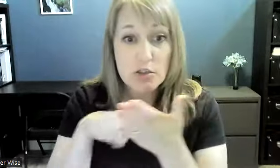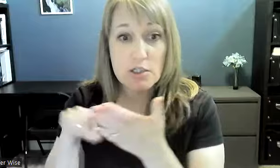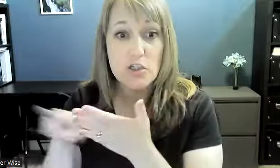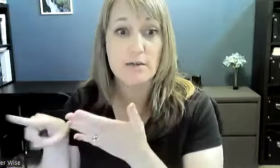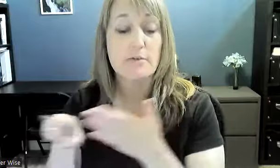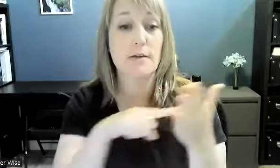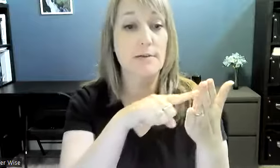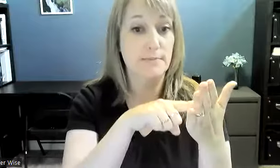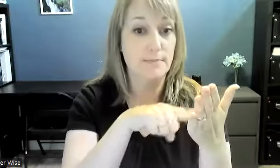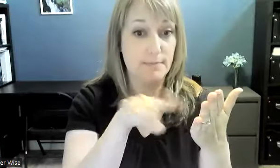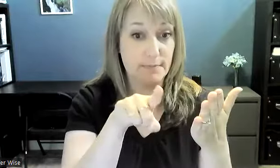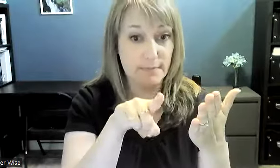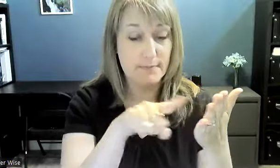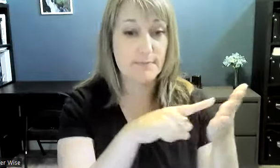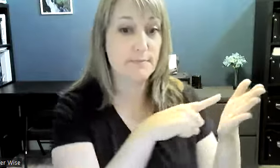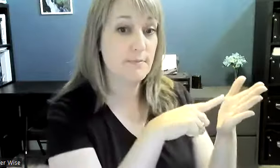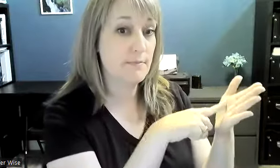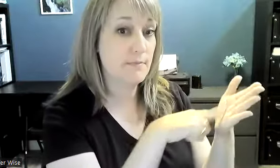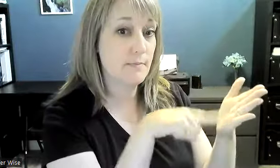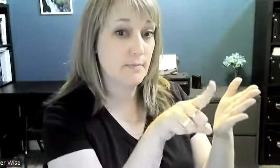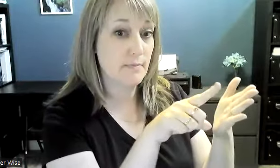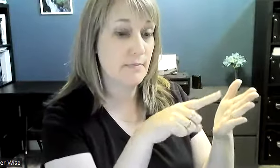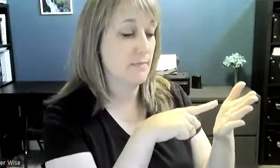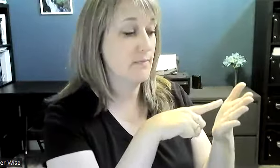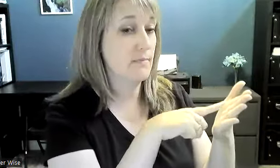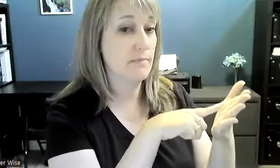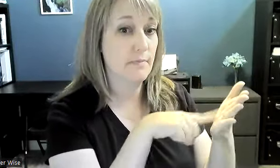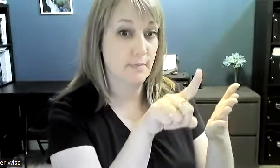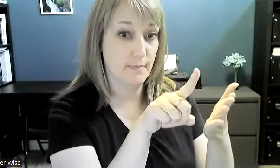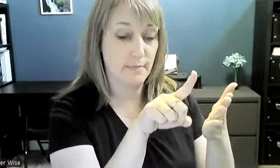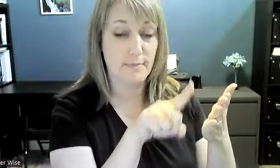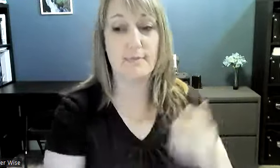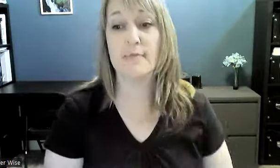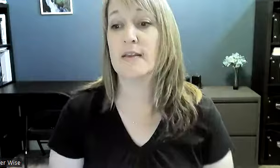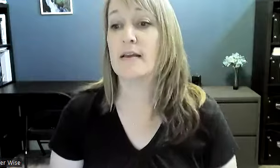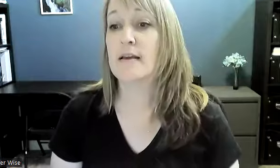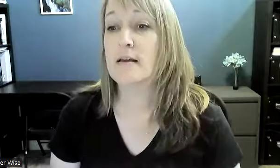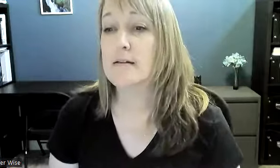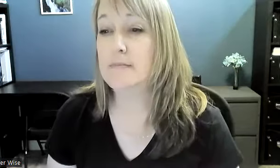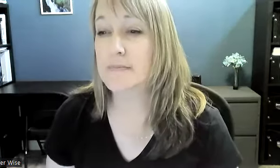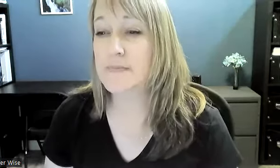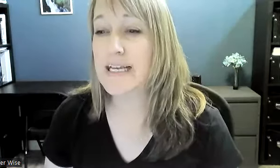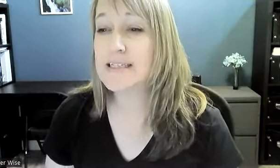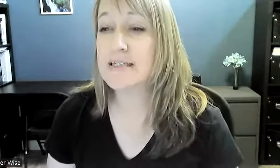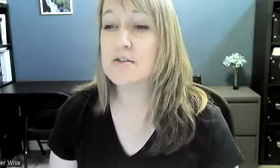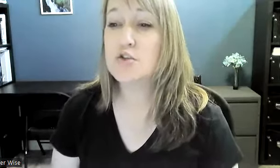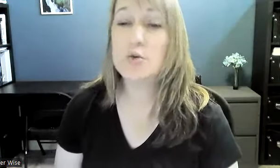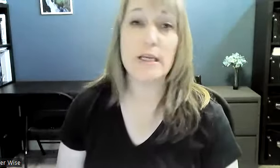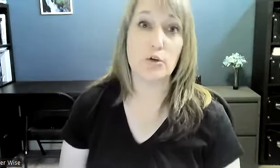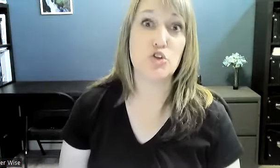check, check. All right. Next is duty or